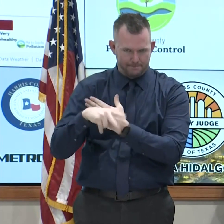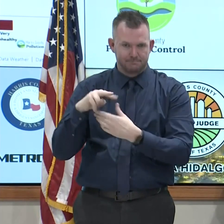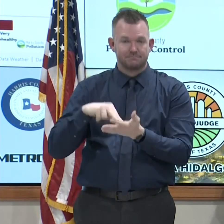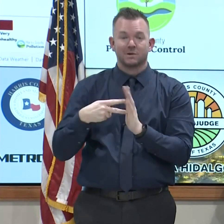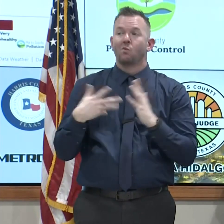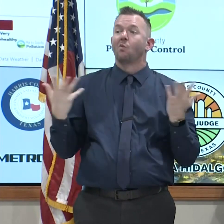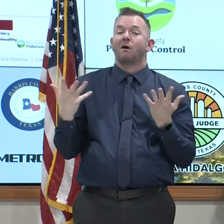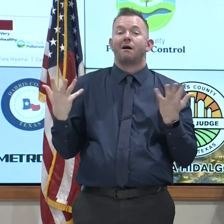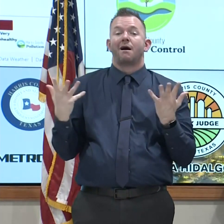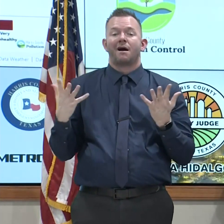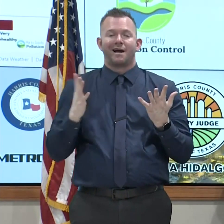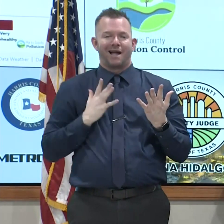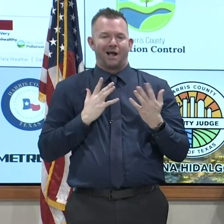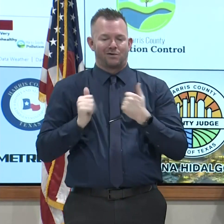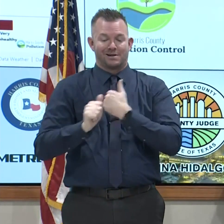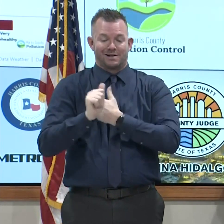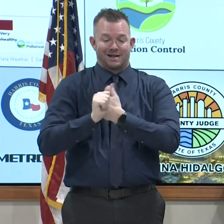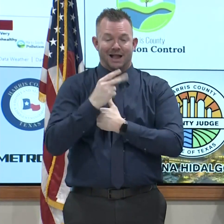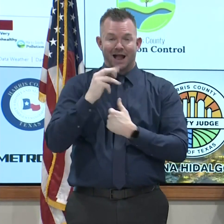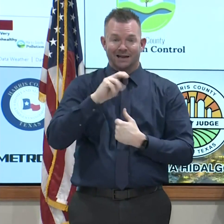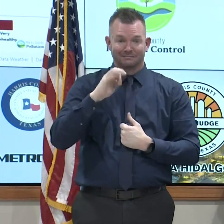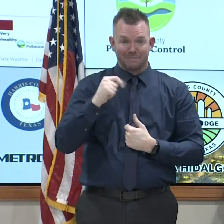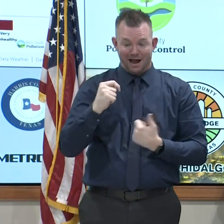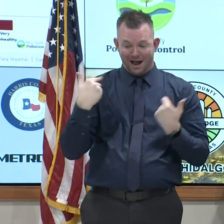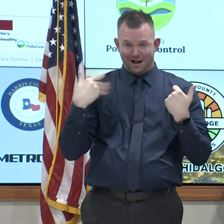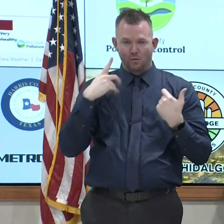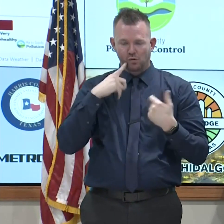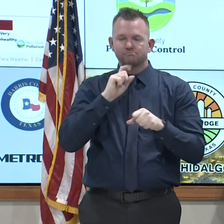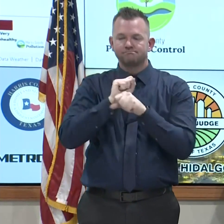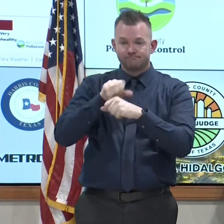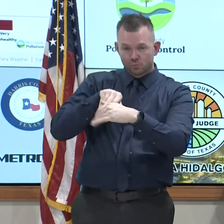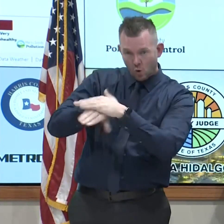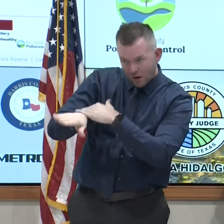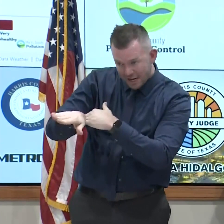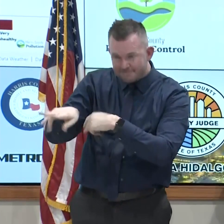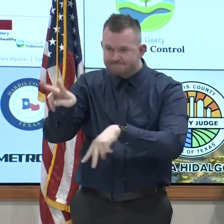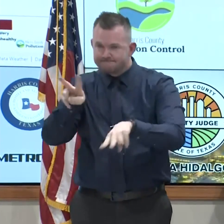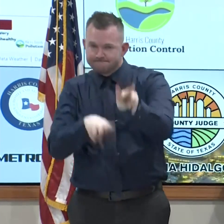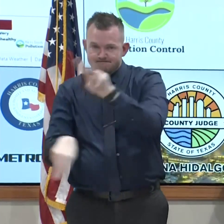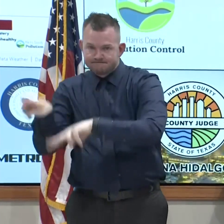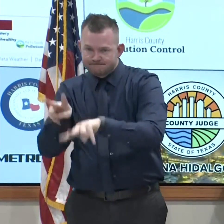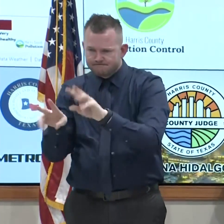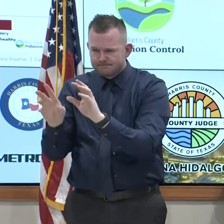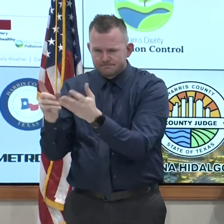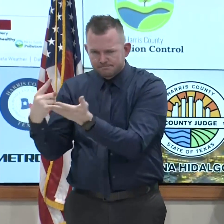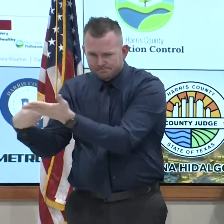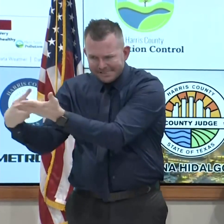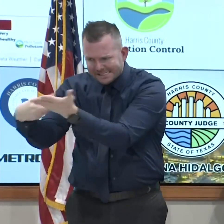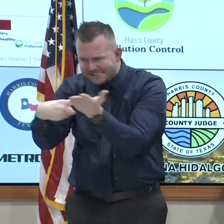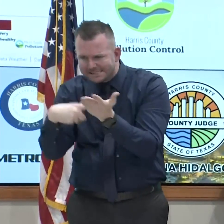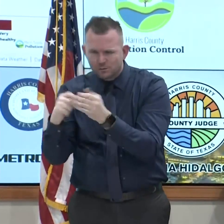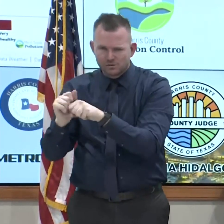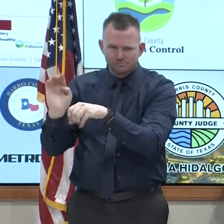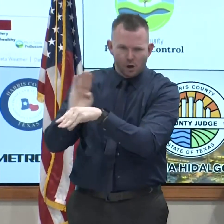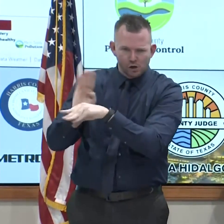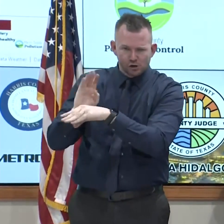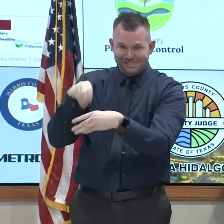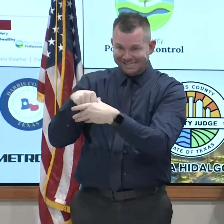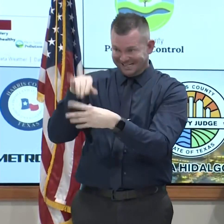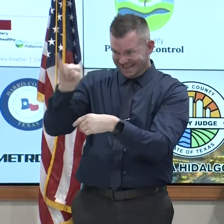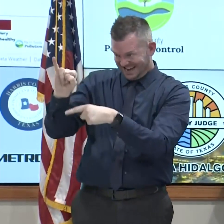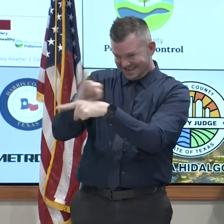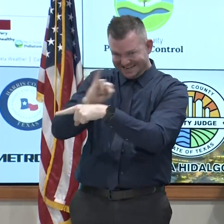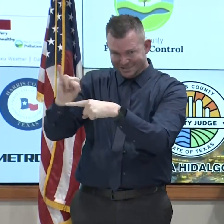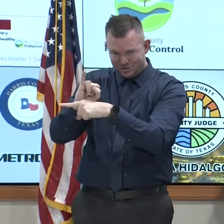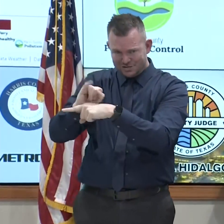with our partners in industry, they walk the facilities, they talk about the chemicals, they talk about how would we respond, not only